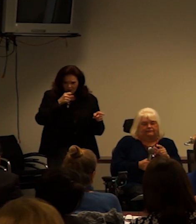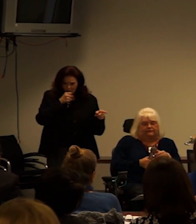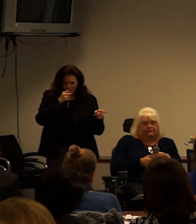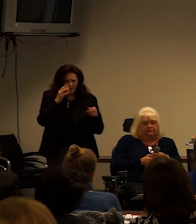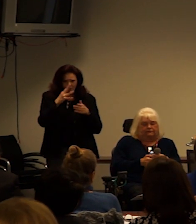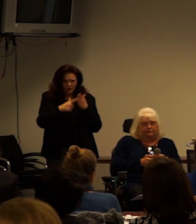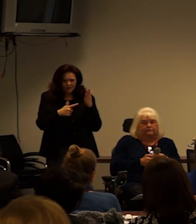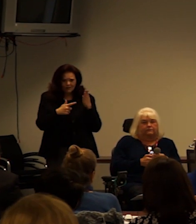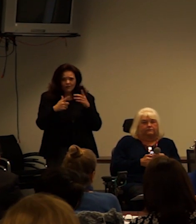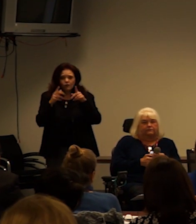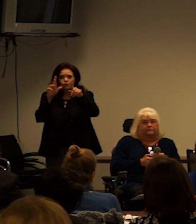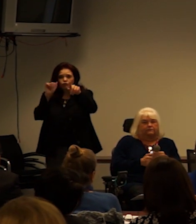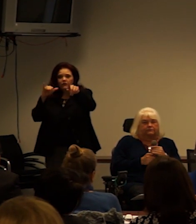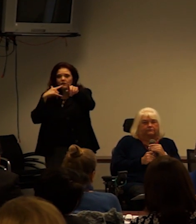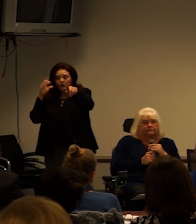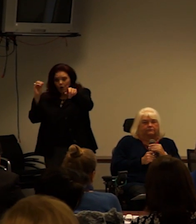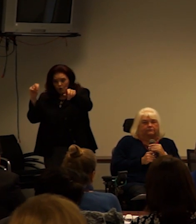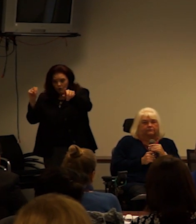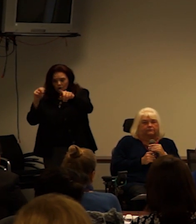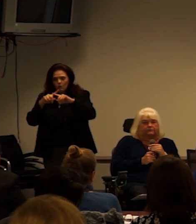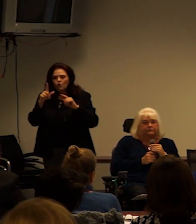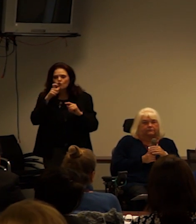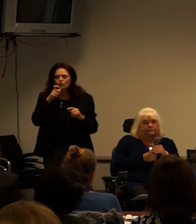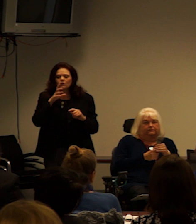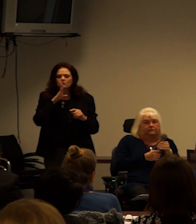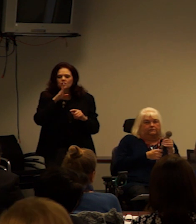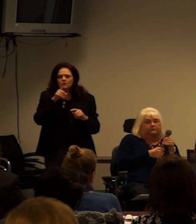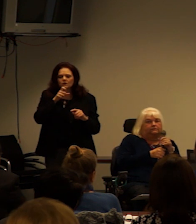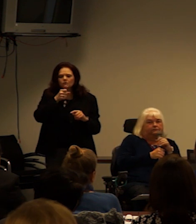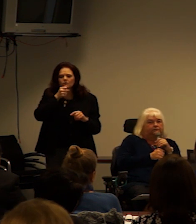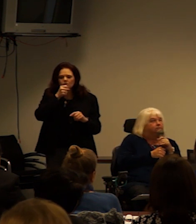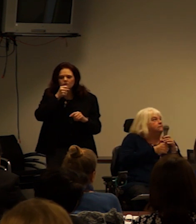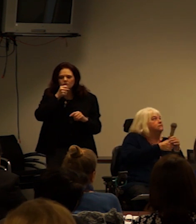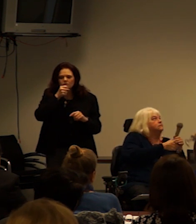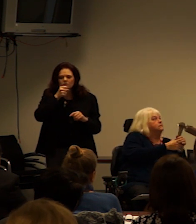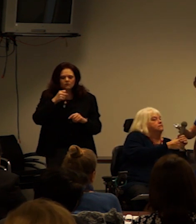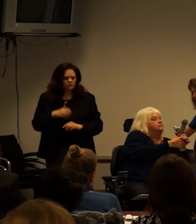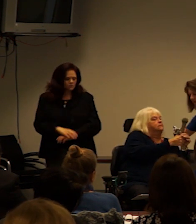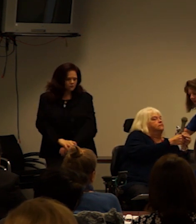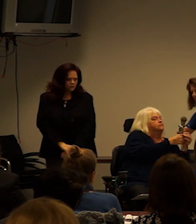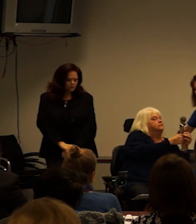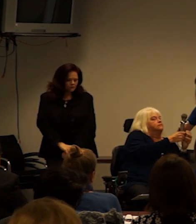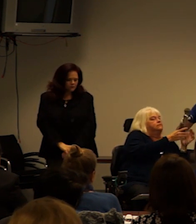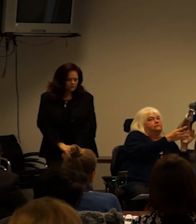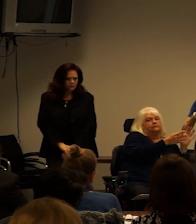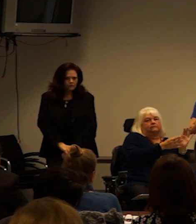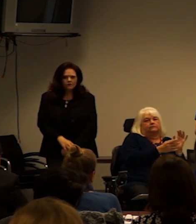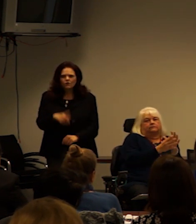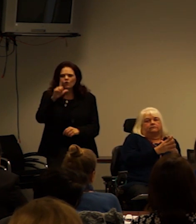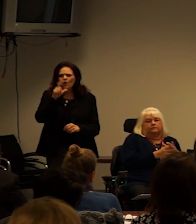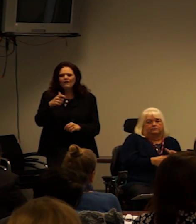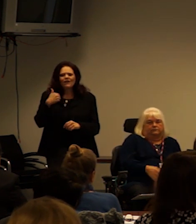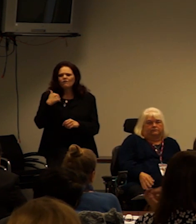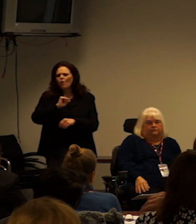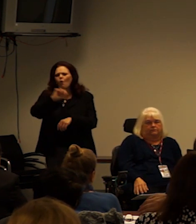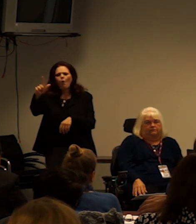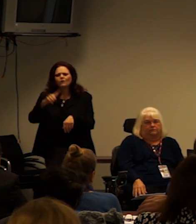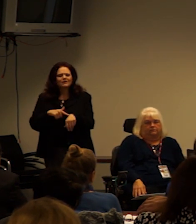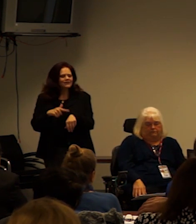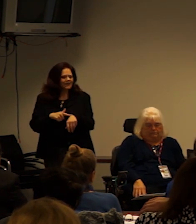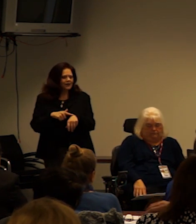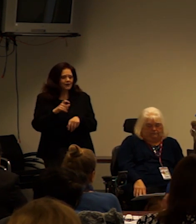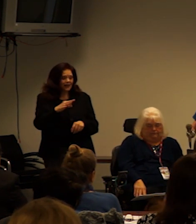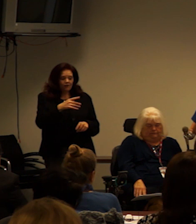Is this microphone on, and do I need to be holding it, or? It's on. Just whoever's speaking, just kind of hold it up like she's holding it now. Yeah. Okay. And you don't have to have it at all times. She's holding, that's